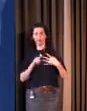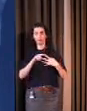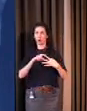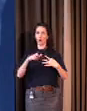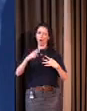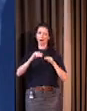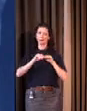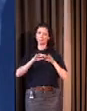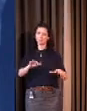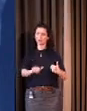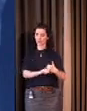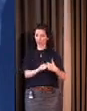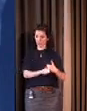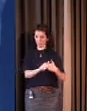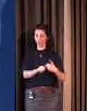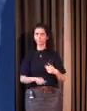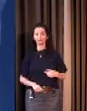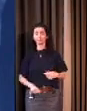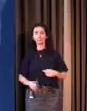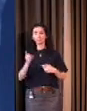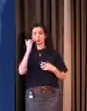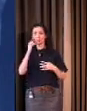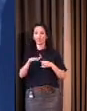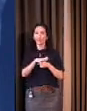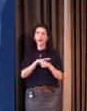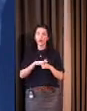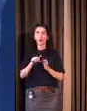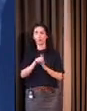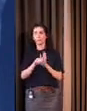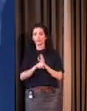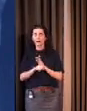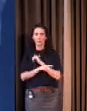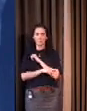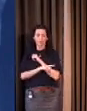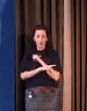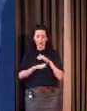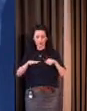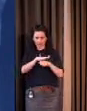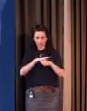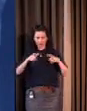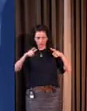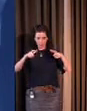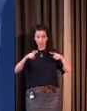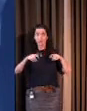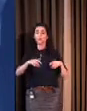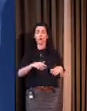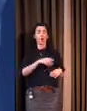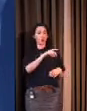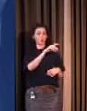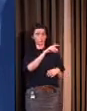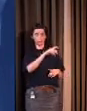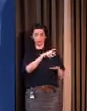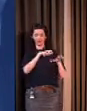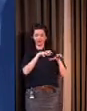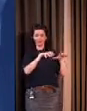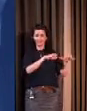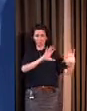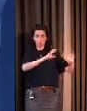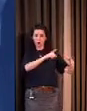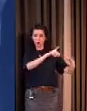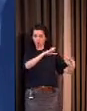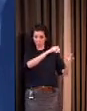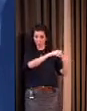the highest risk. If an area, a state, or a parish has over 100 cases of COVID per